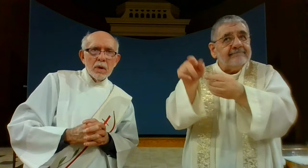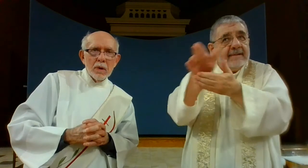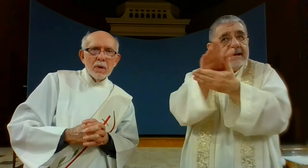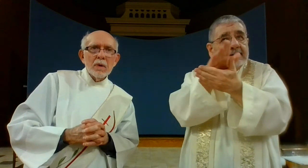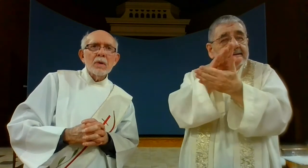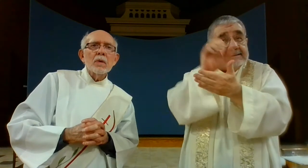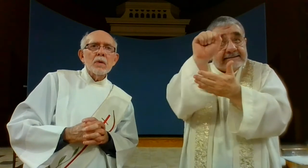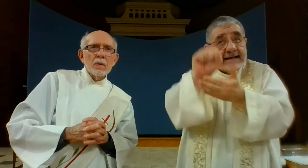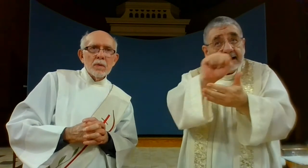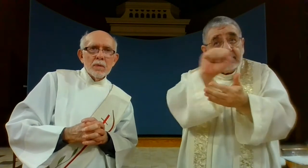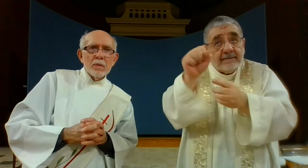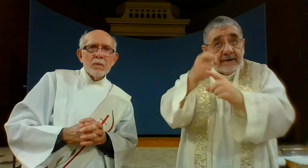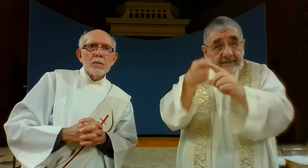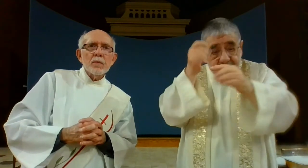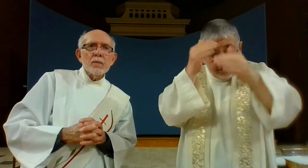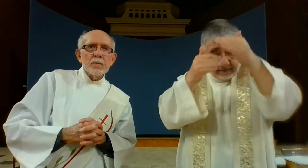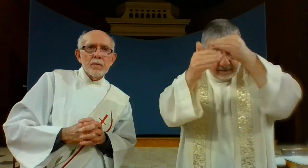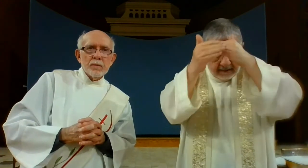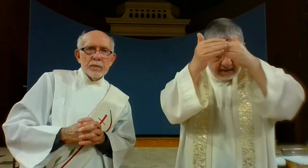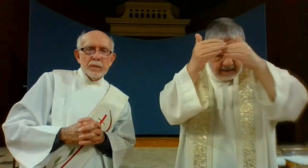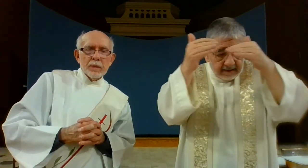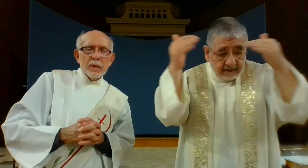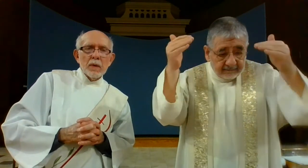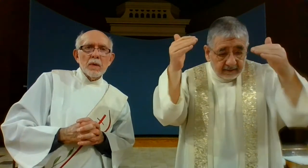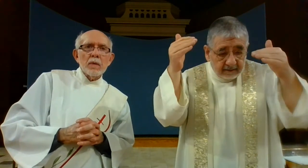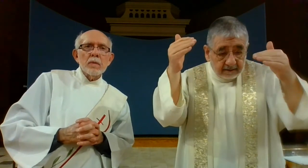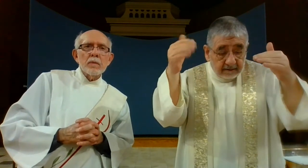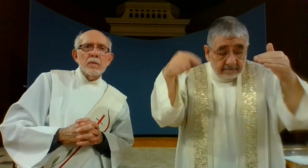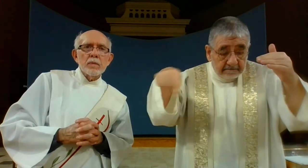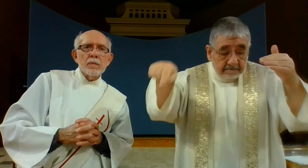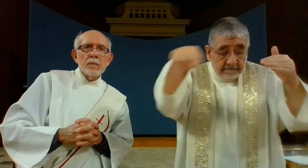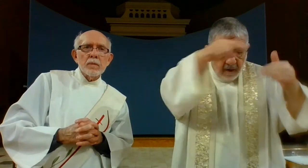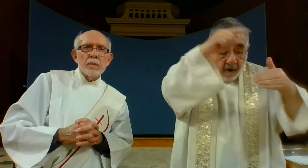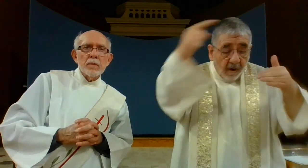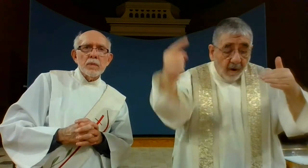to imitate constantly the example of the Holy Family,